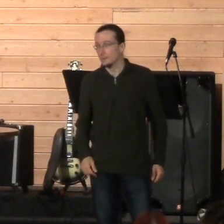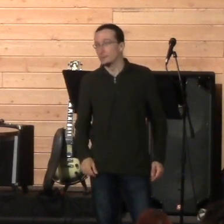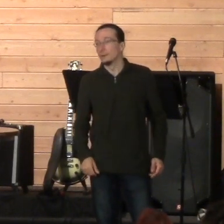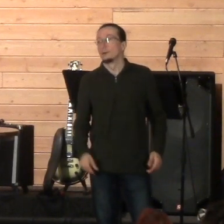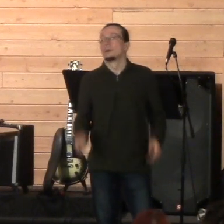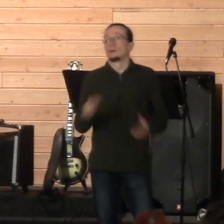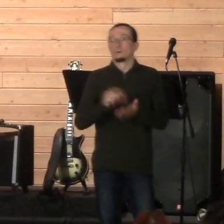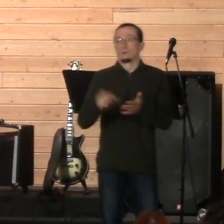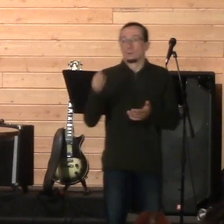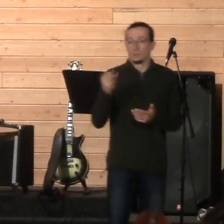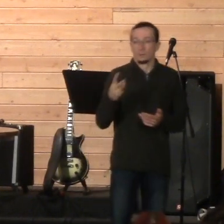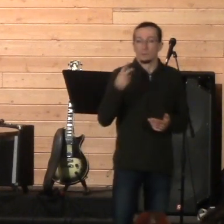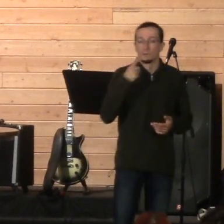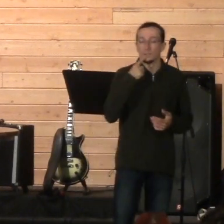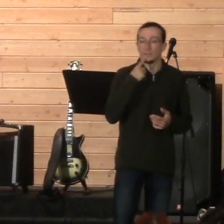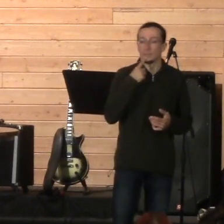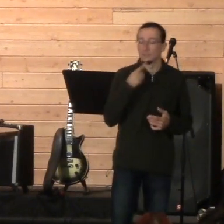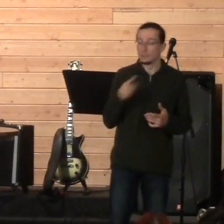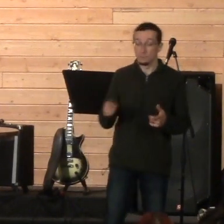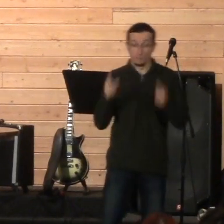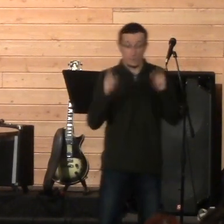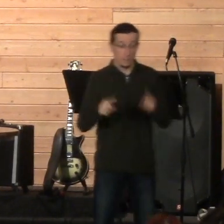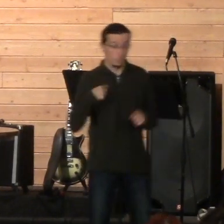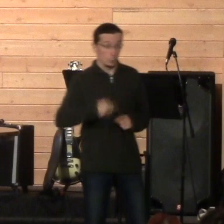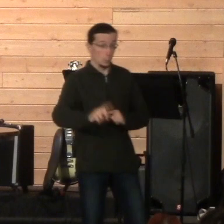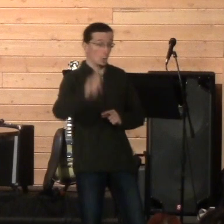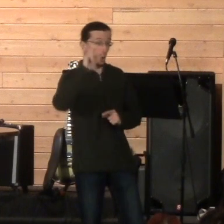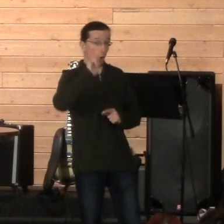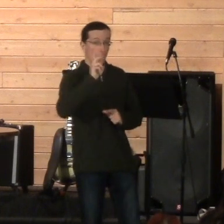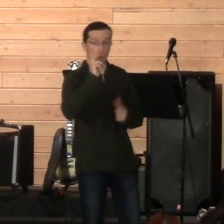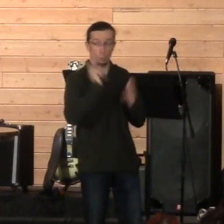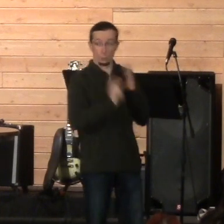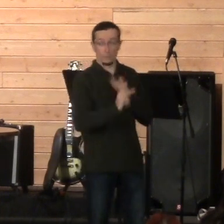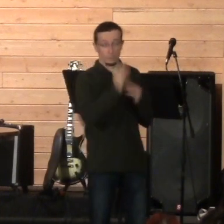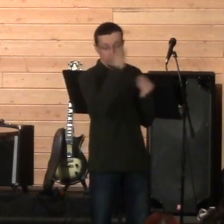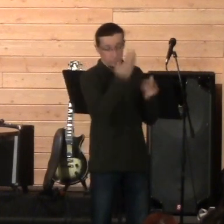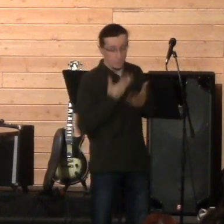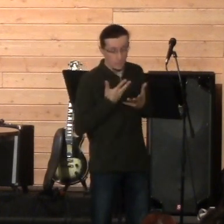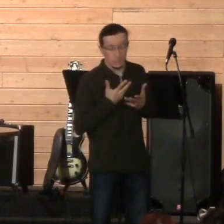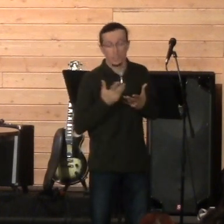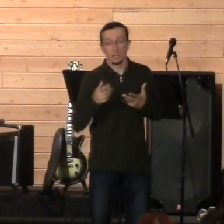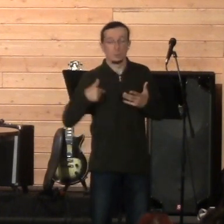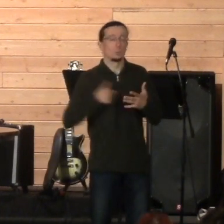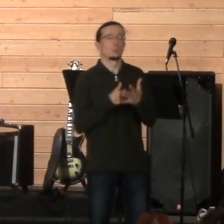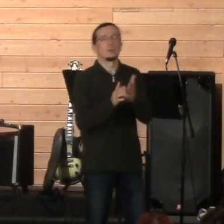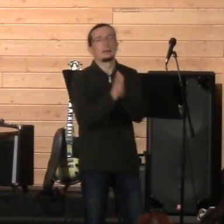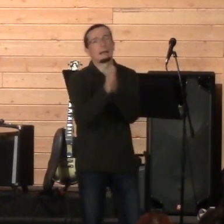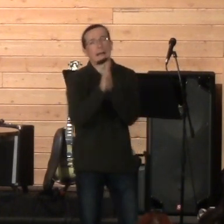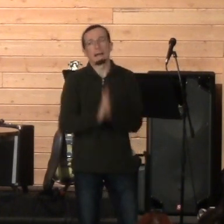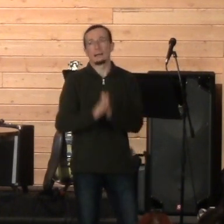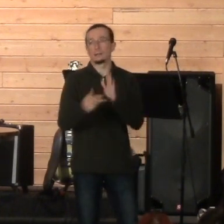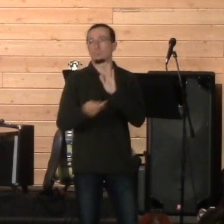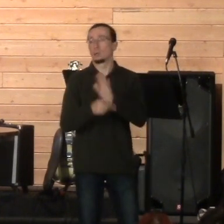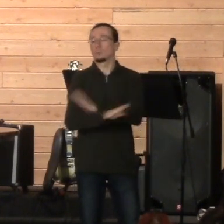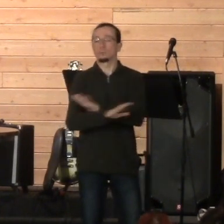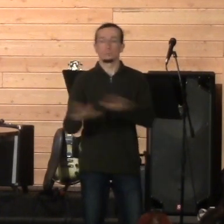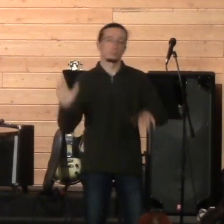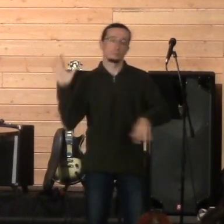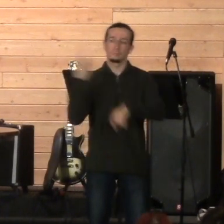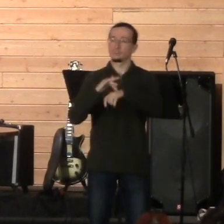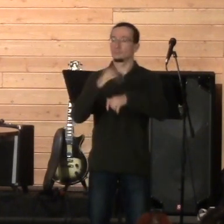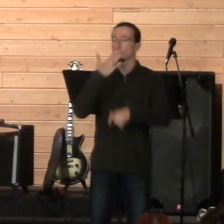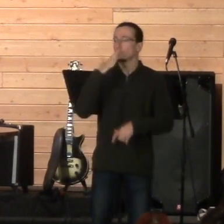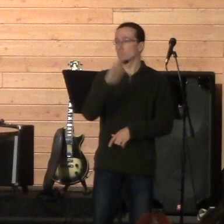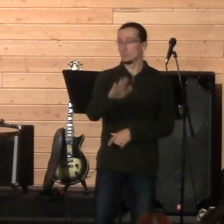So verse 12 says, when we heard this, we and the people there pleaded with Paul not to go to Jerusalem.